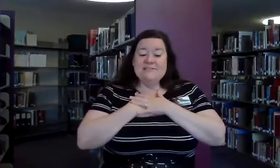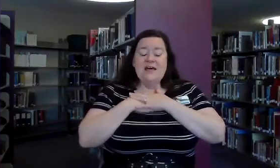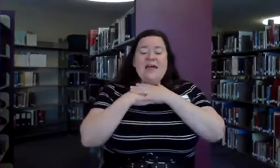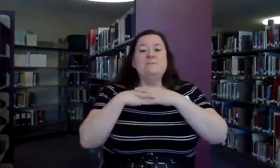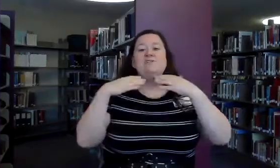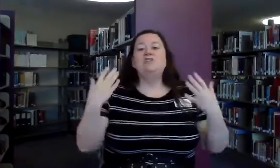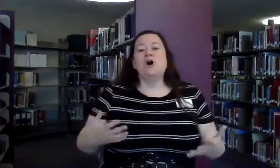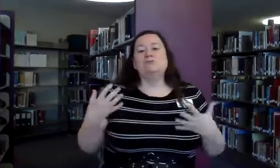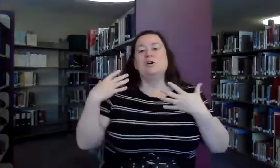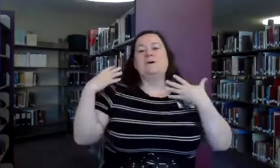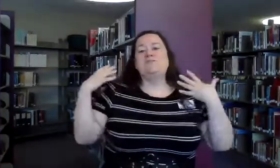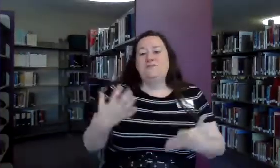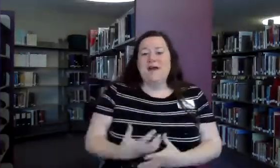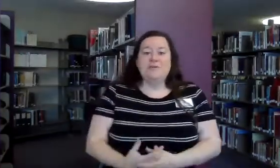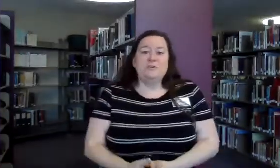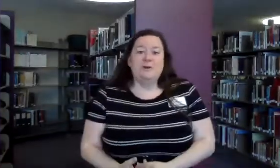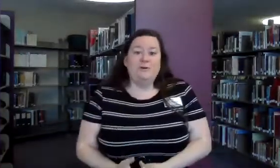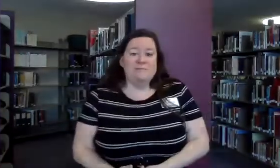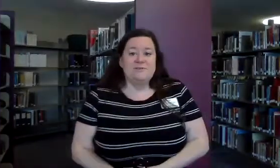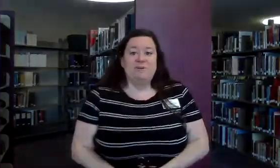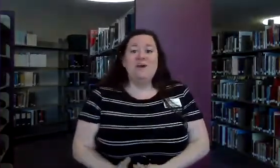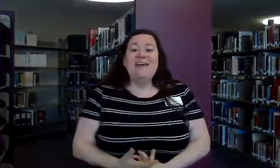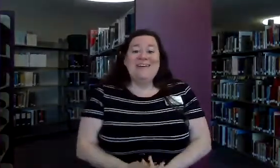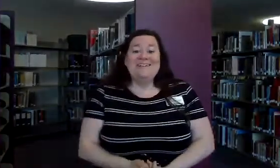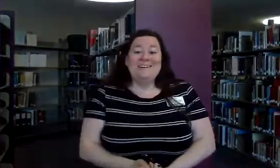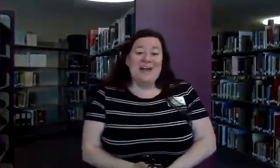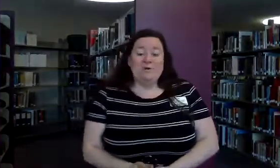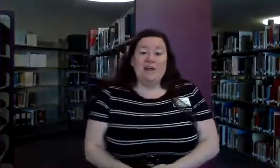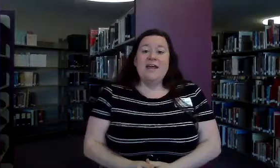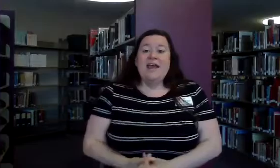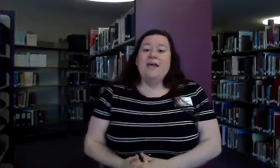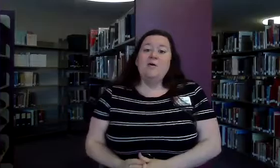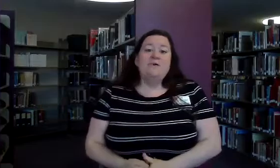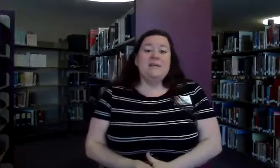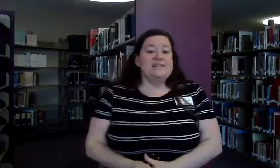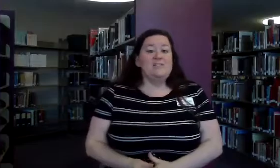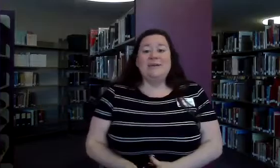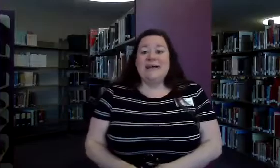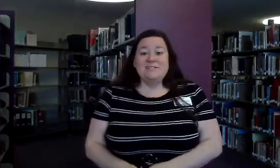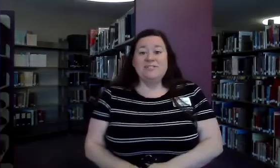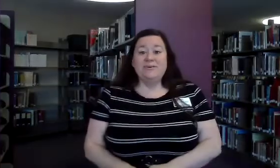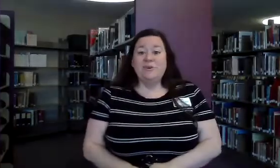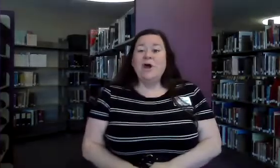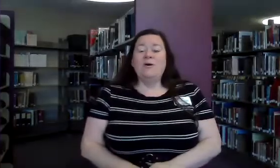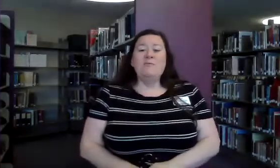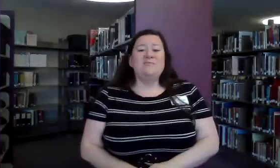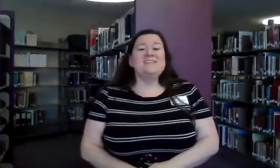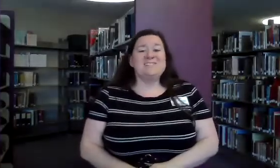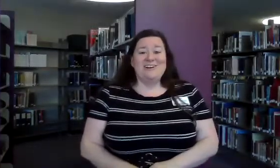because it was so much fun doing programs with you in the library. And I hope that we can do it again soon, hopefully starting